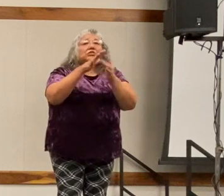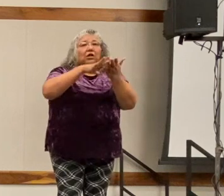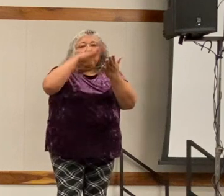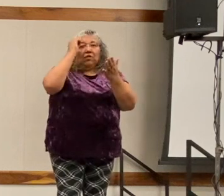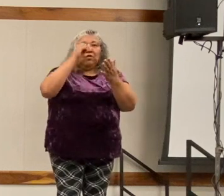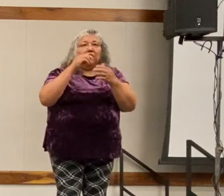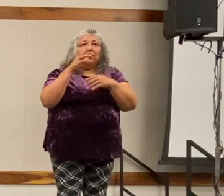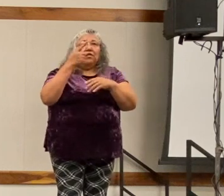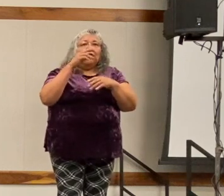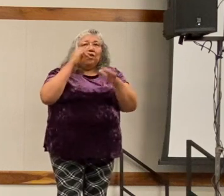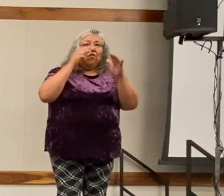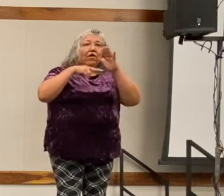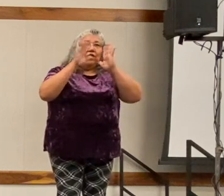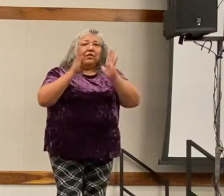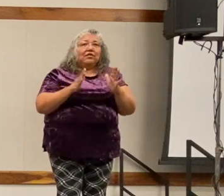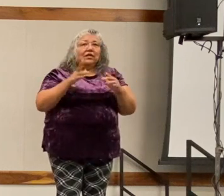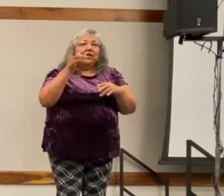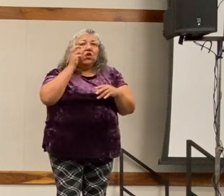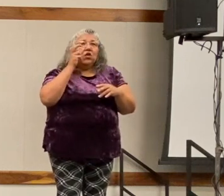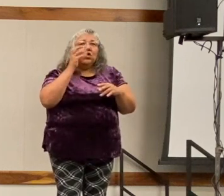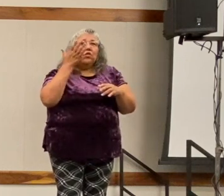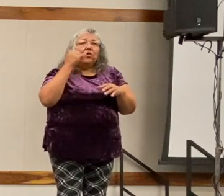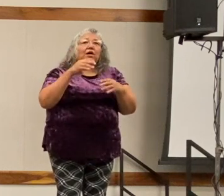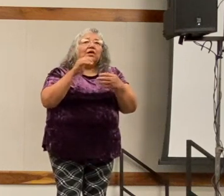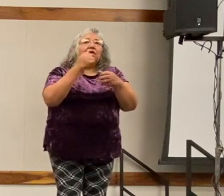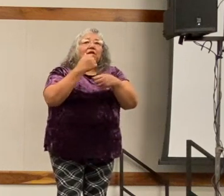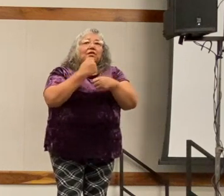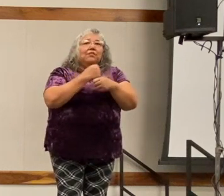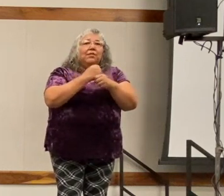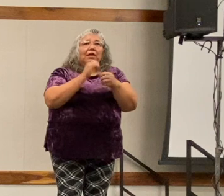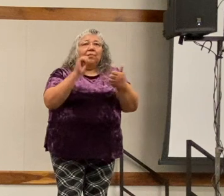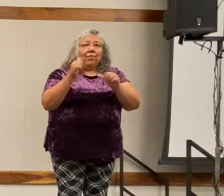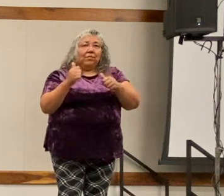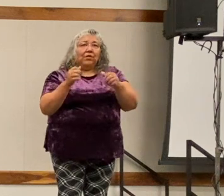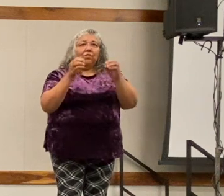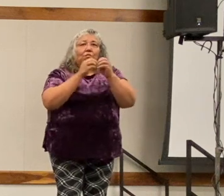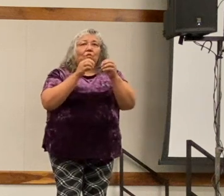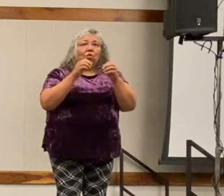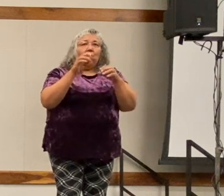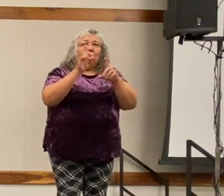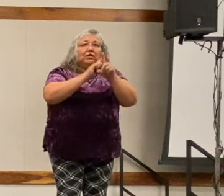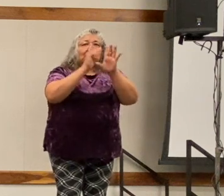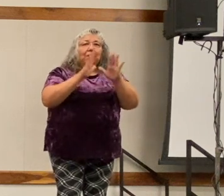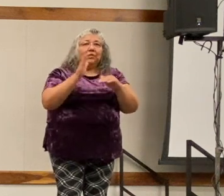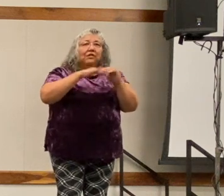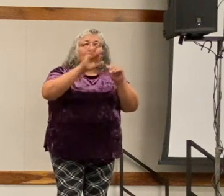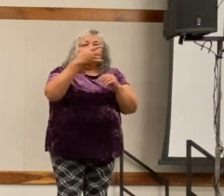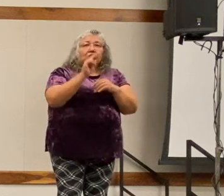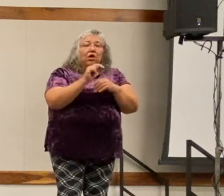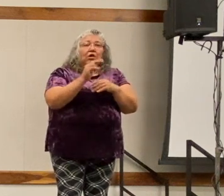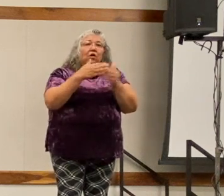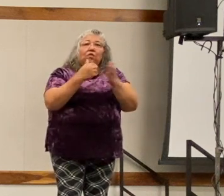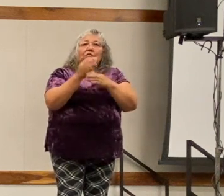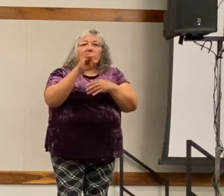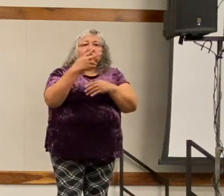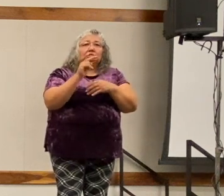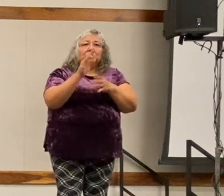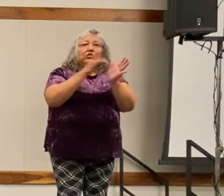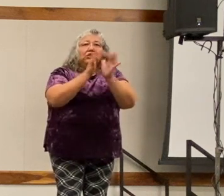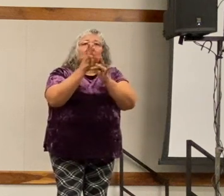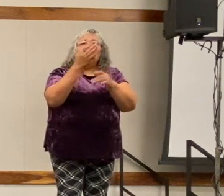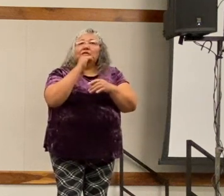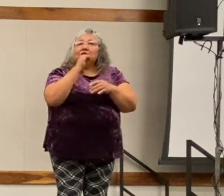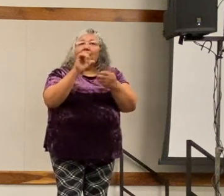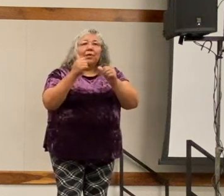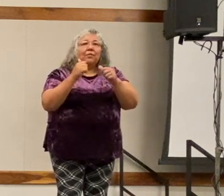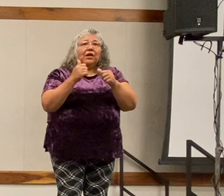the Pharisees had heard he was making and baptizing more disciples than John, though Jesus himself was not baptizing, but his disciples